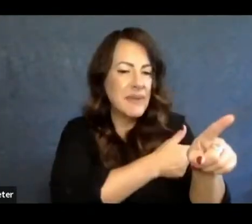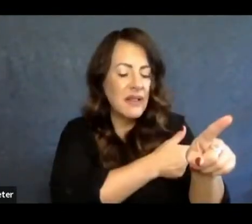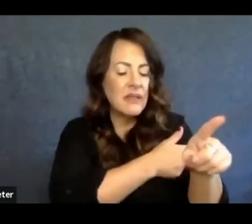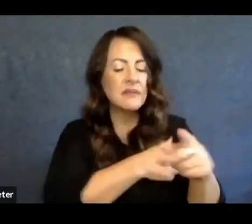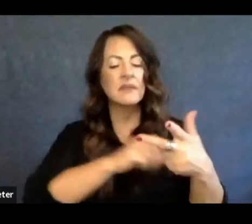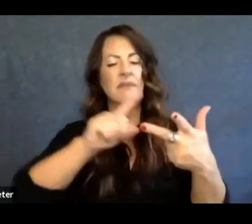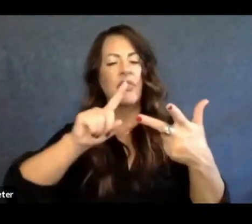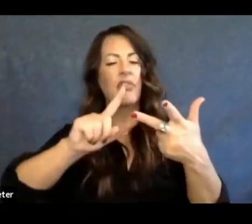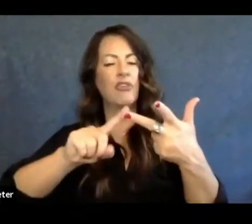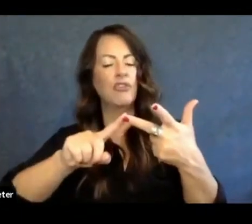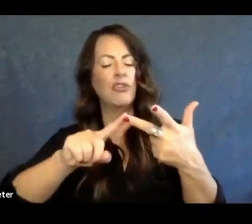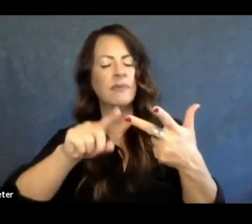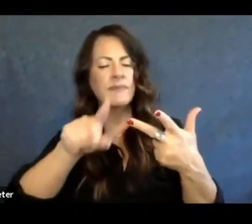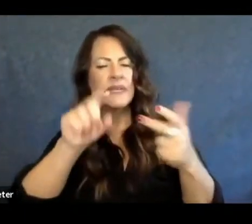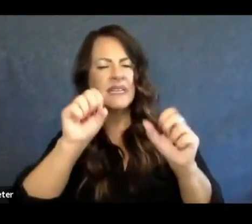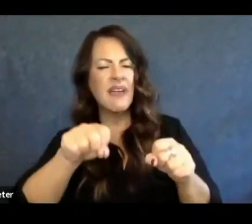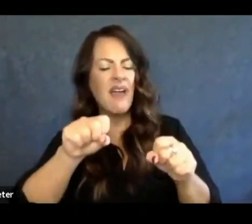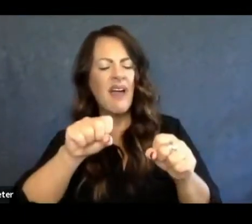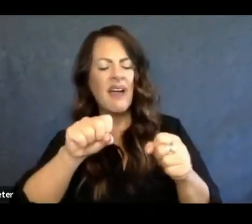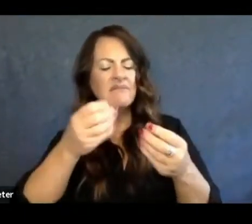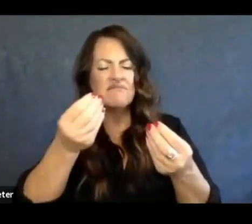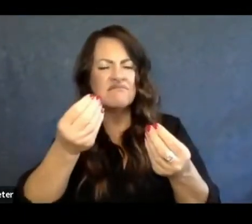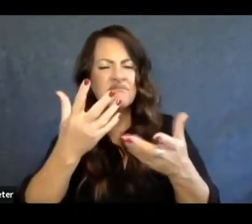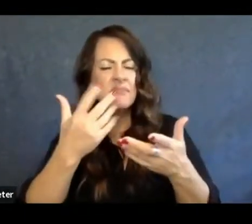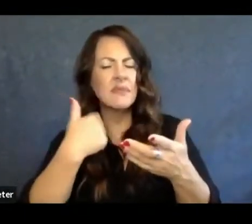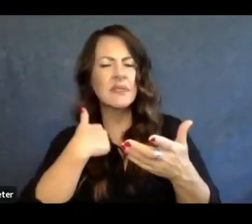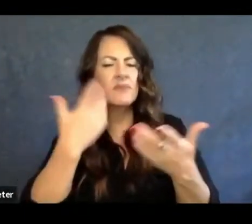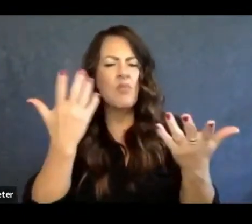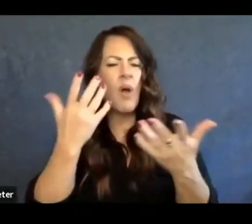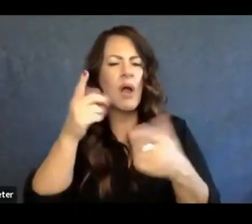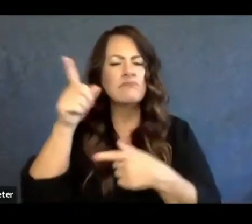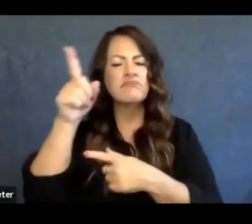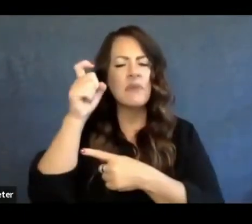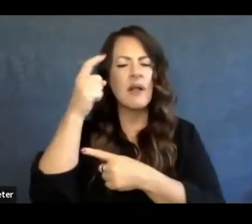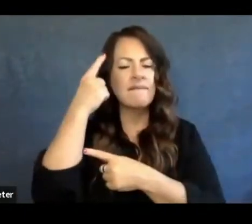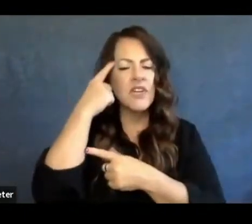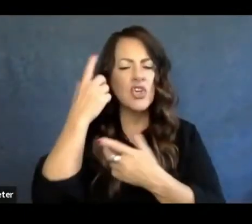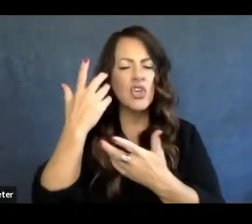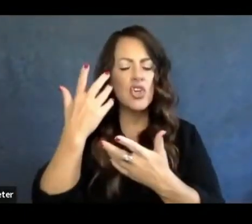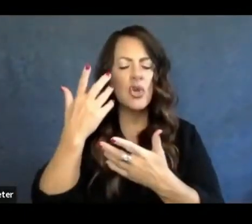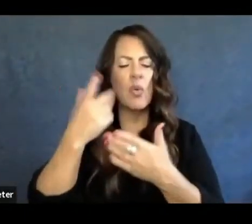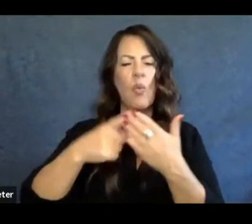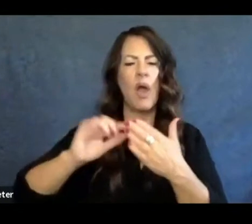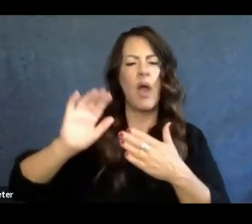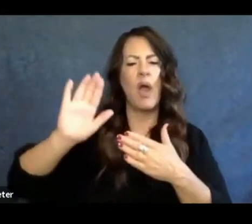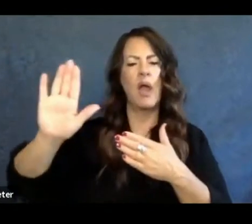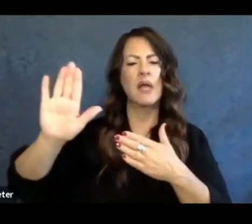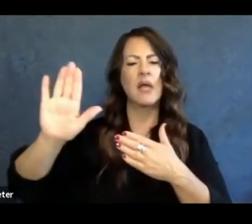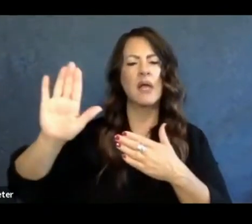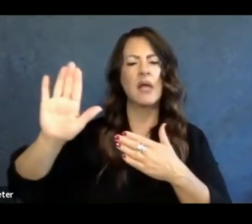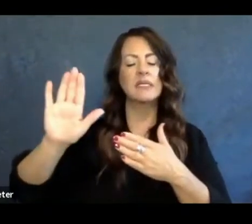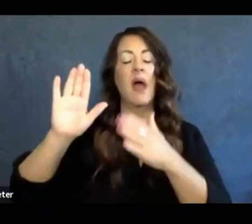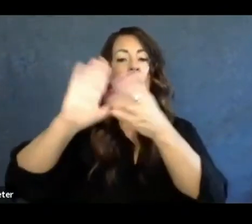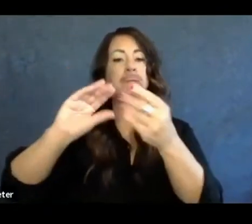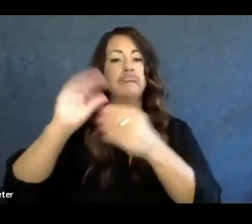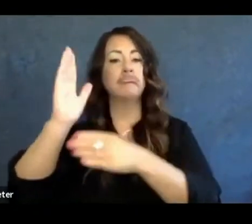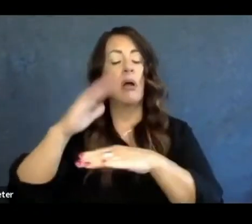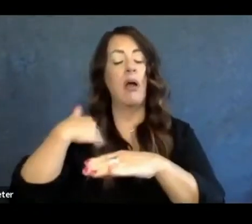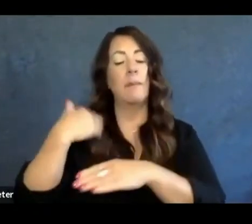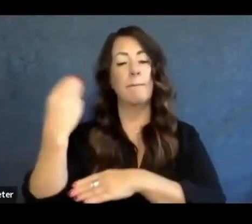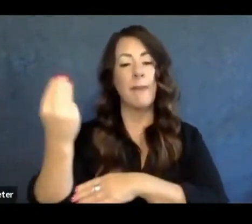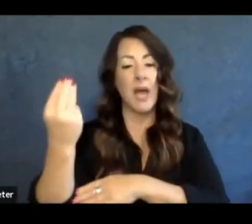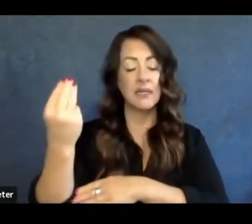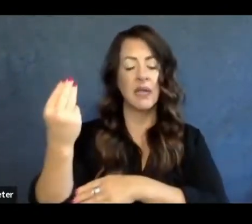a follow-up to the governor's assessment on Monday? Can you tell us if you